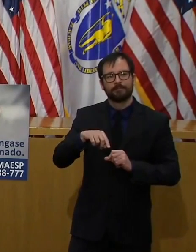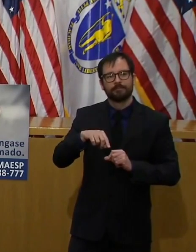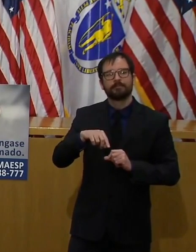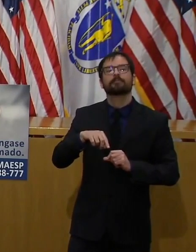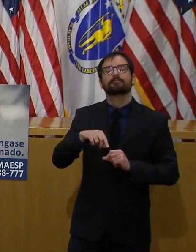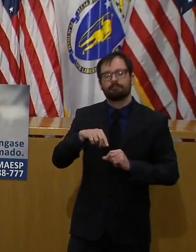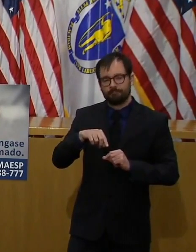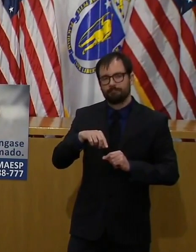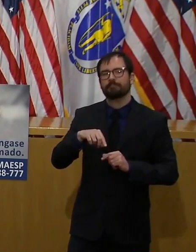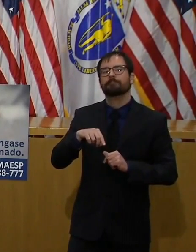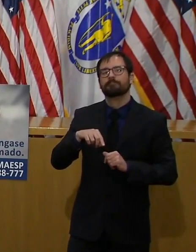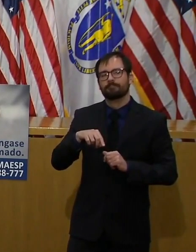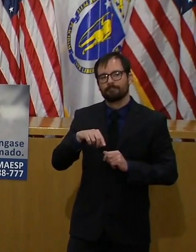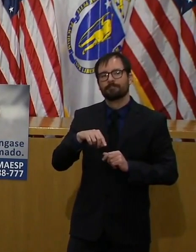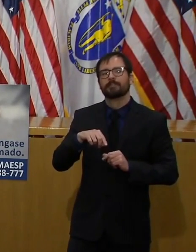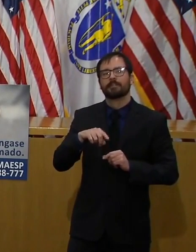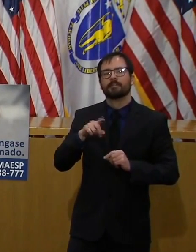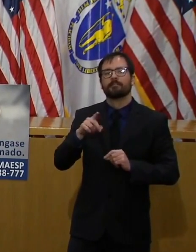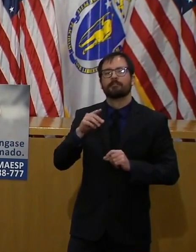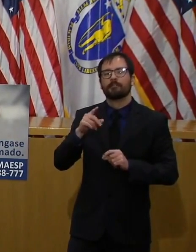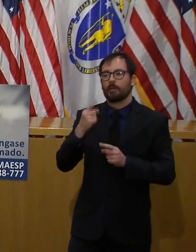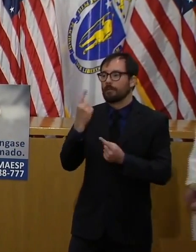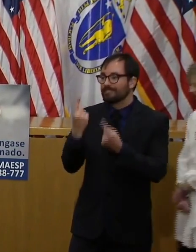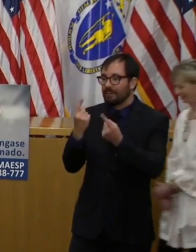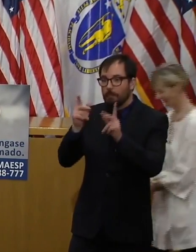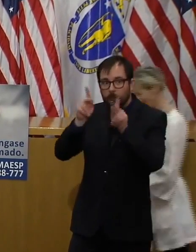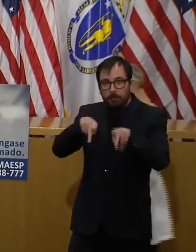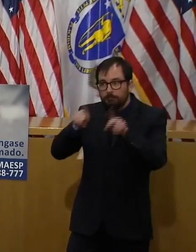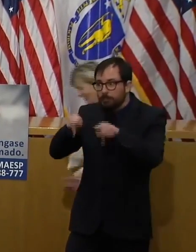That's more of a Marylou question than a Charlie question.